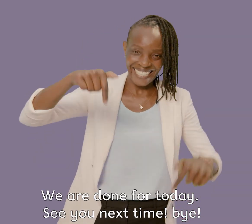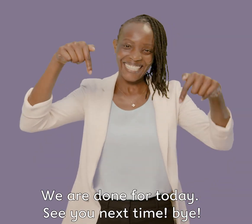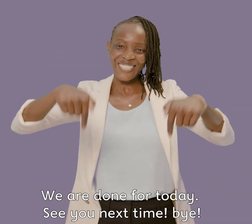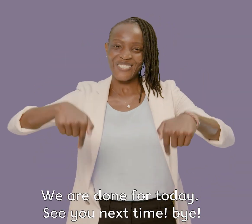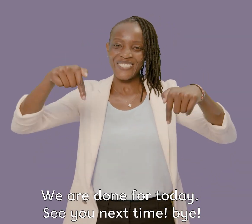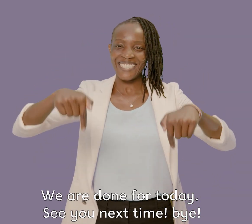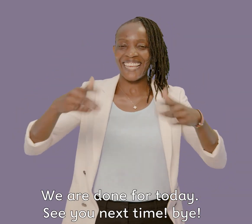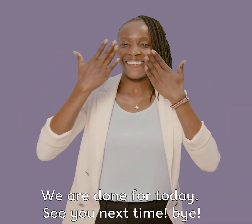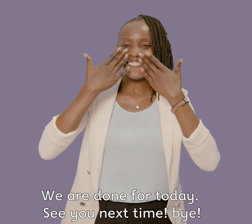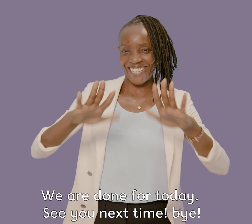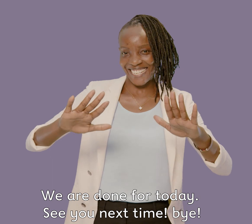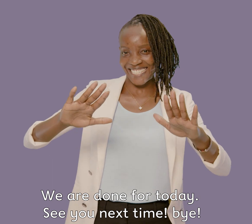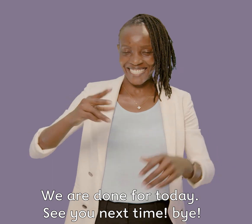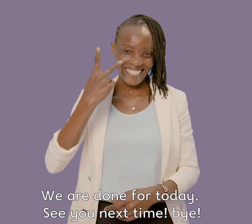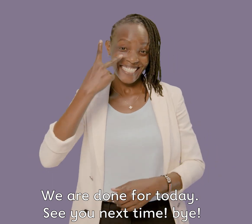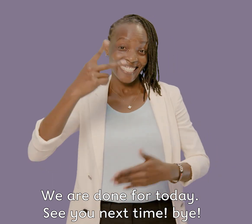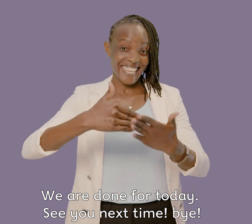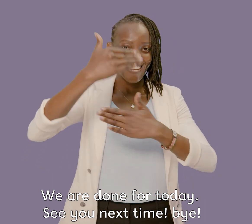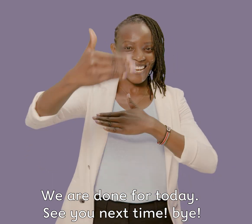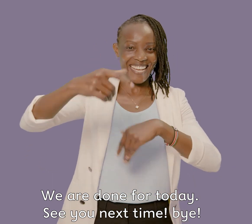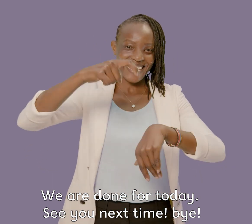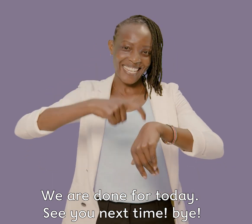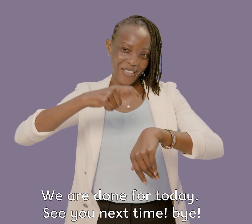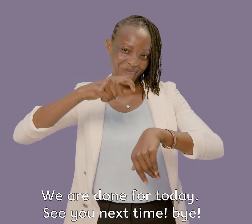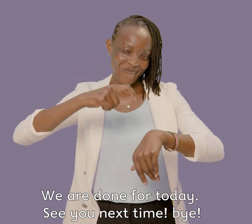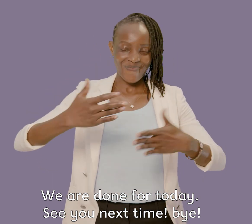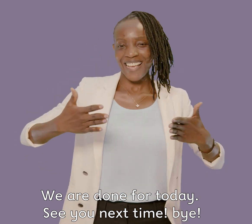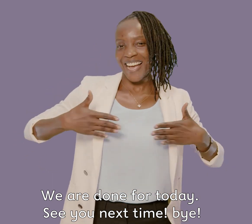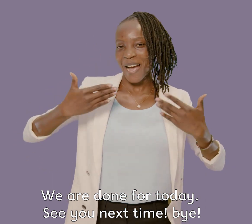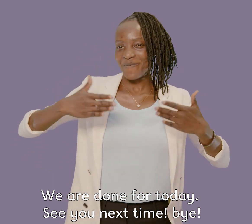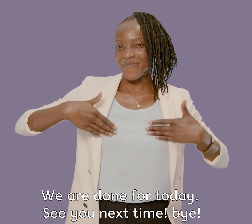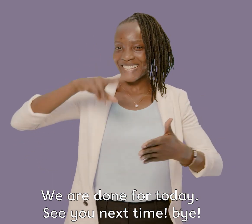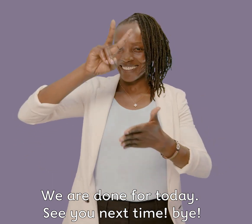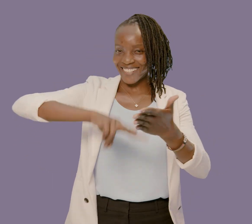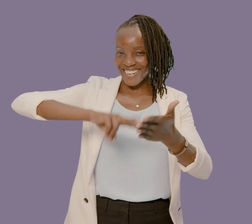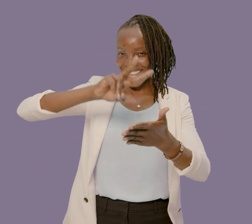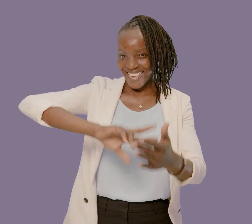We are done for today. See you next time. Bye. Love you.